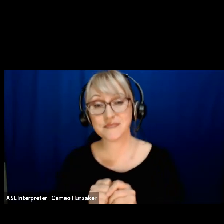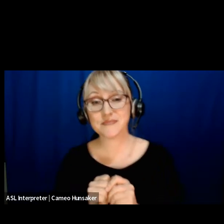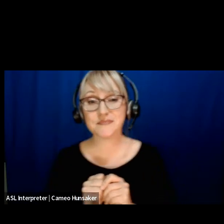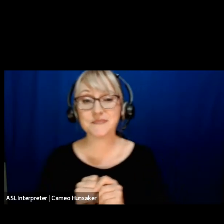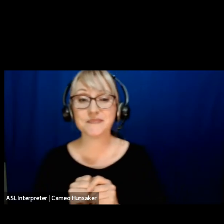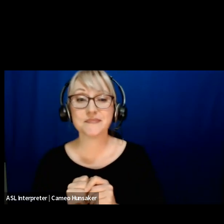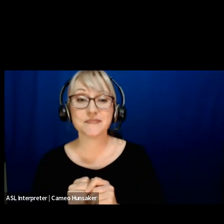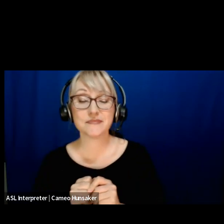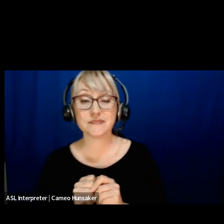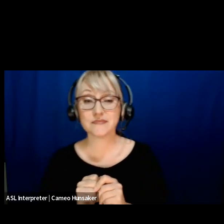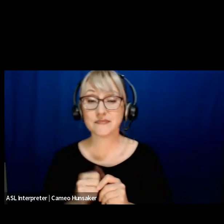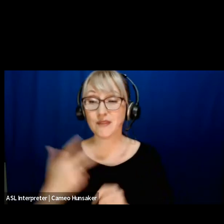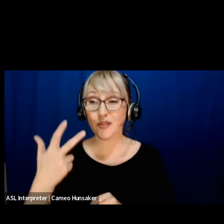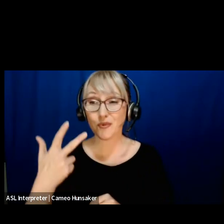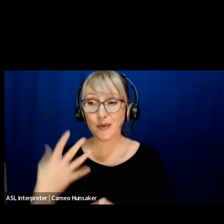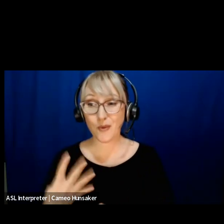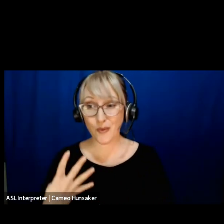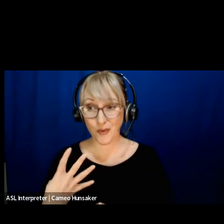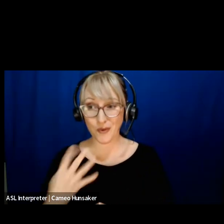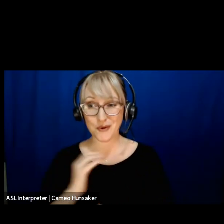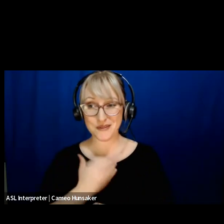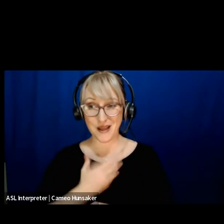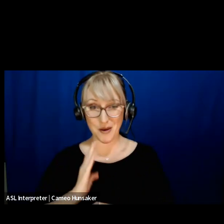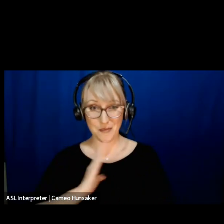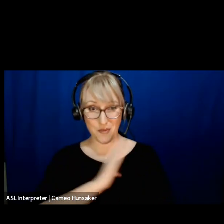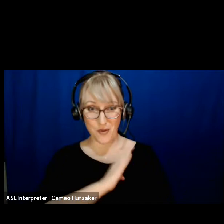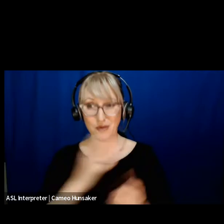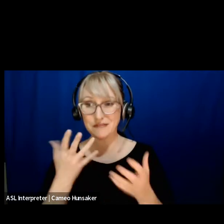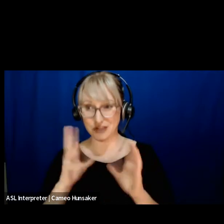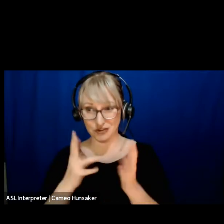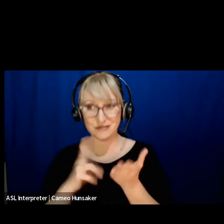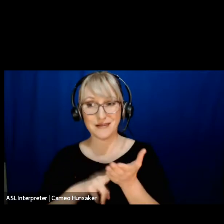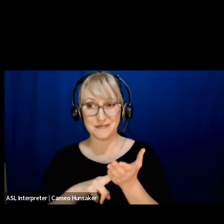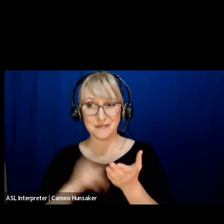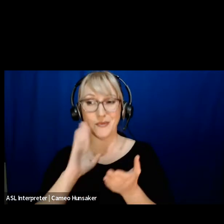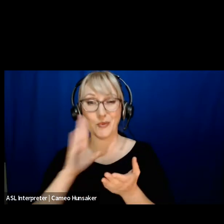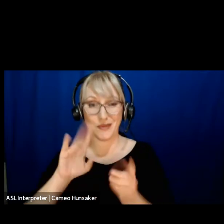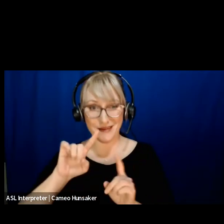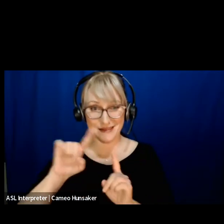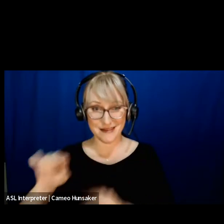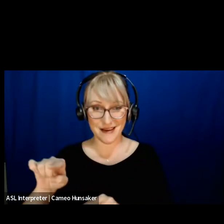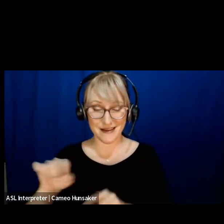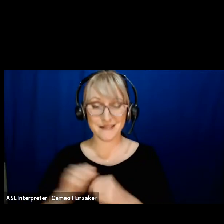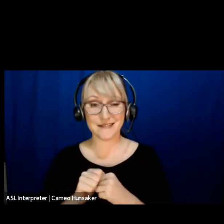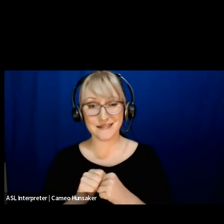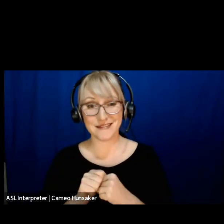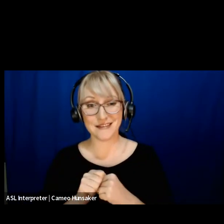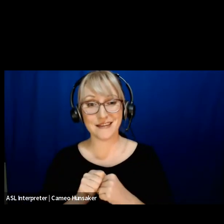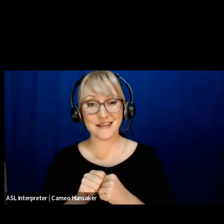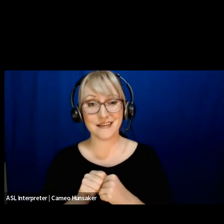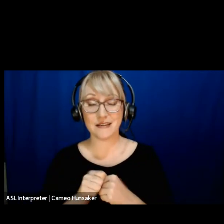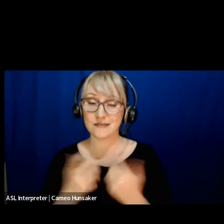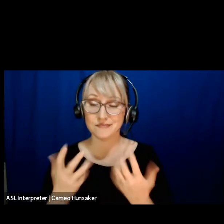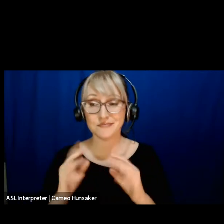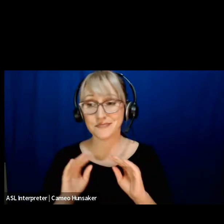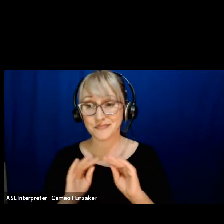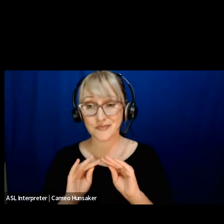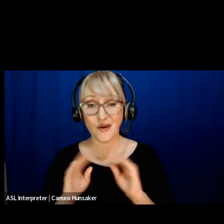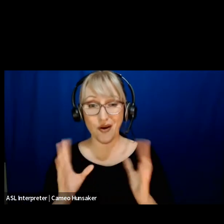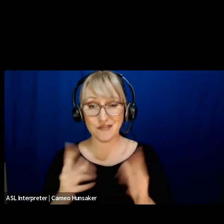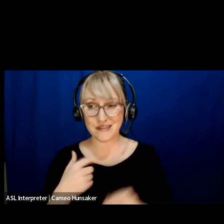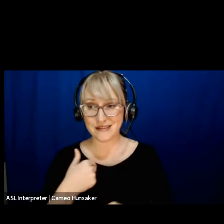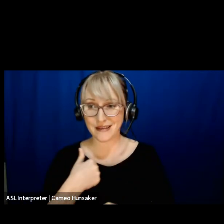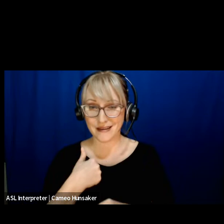3/4 of our board has signed up to attend already. So I, as you know, who obviously has been doing a lot